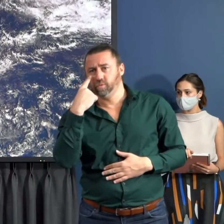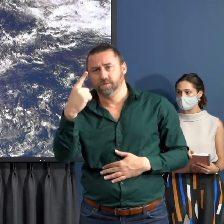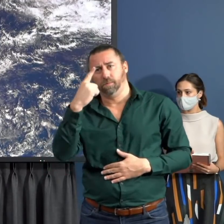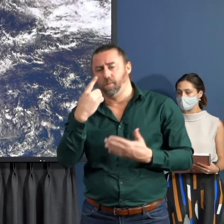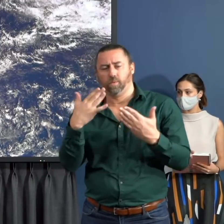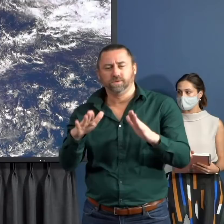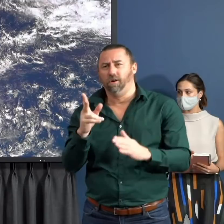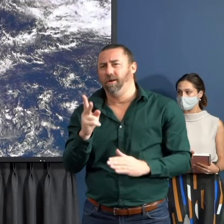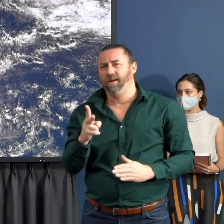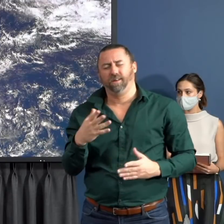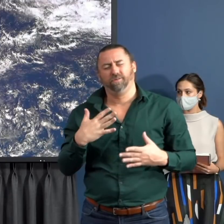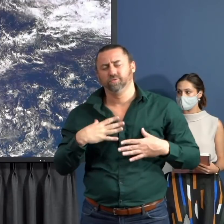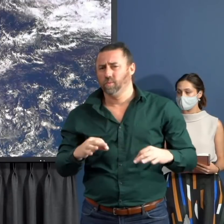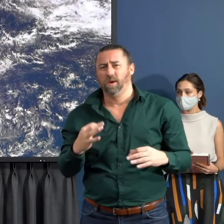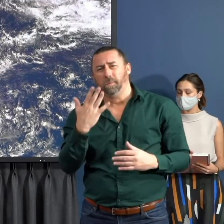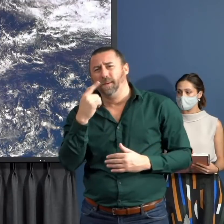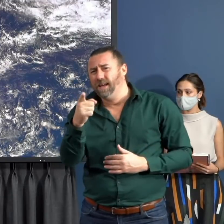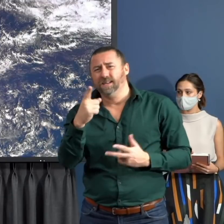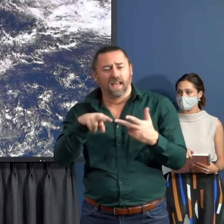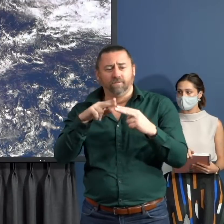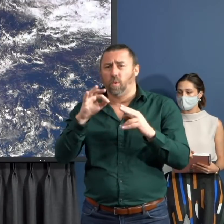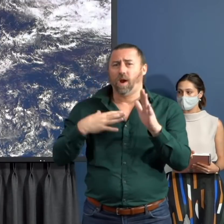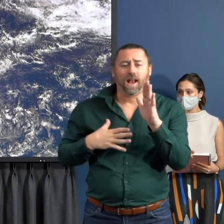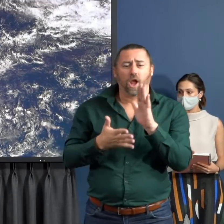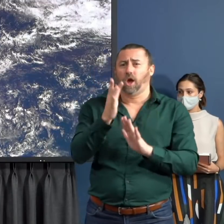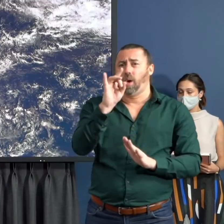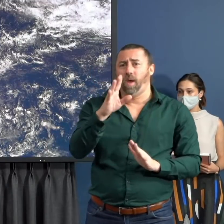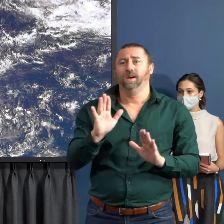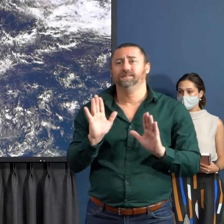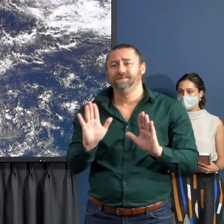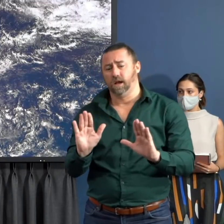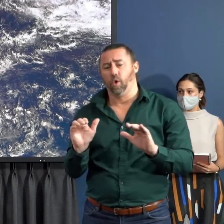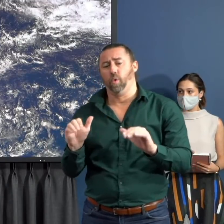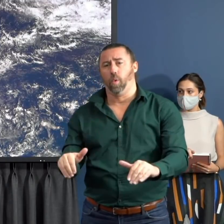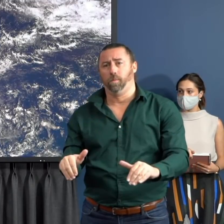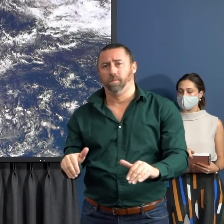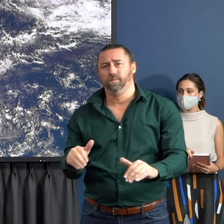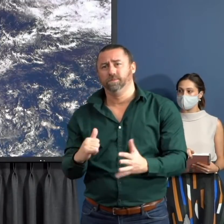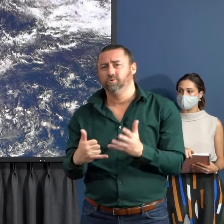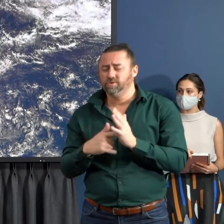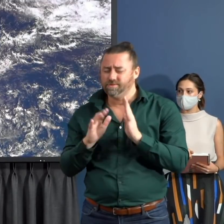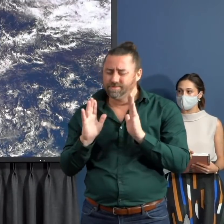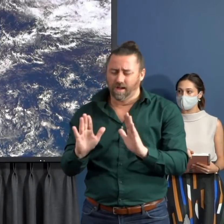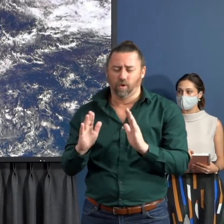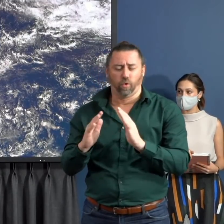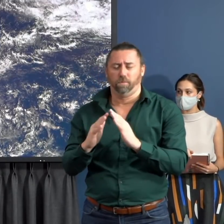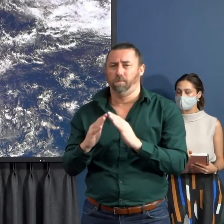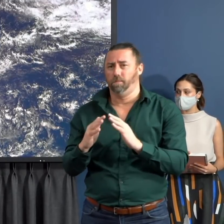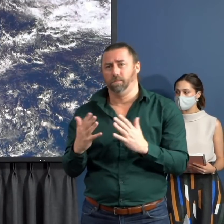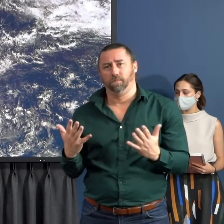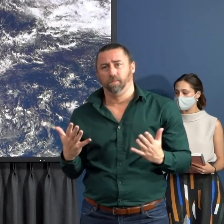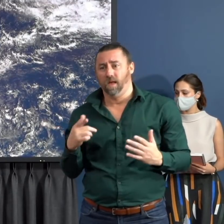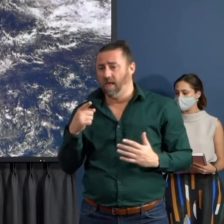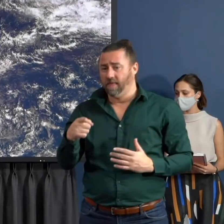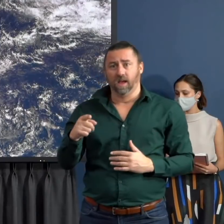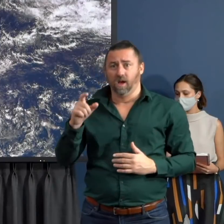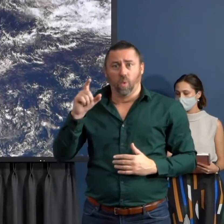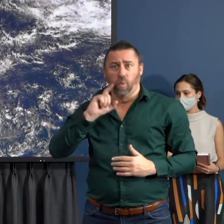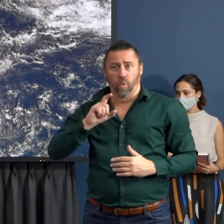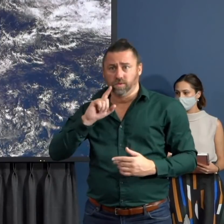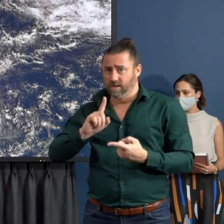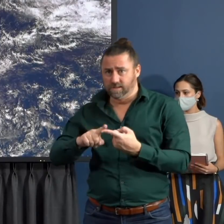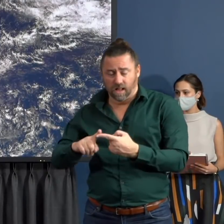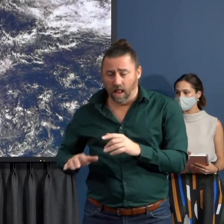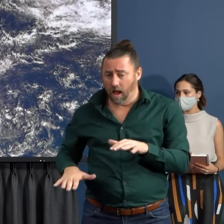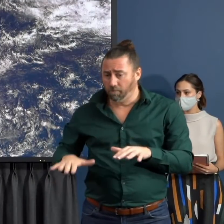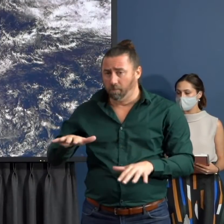please, please, if you do not have to be out today, just stay at home because this water is unrelenting